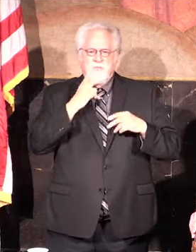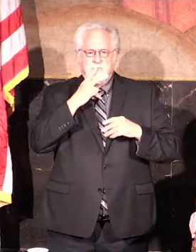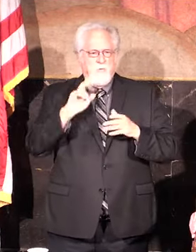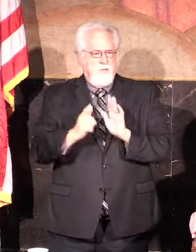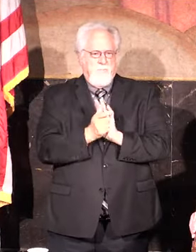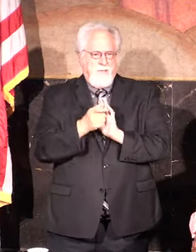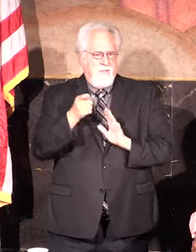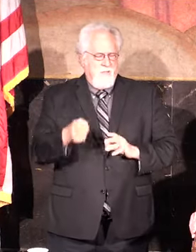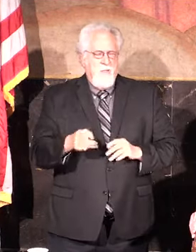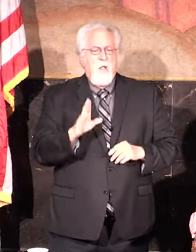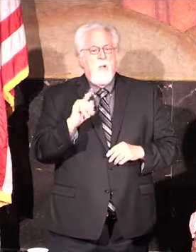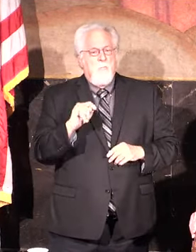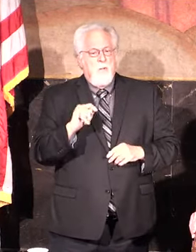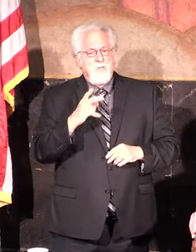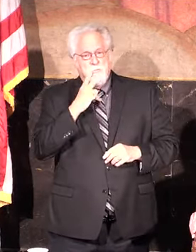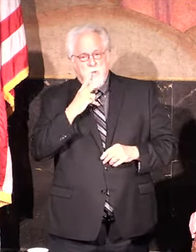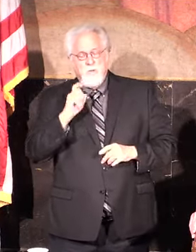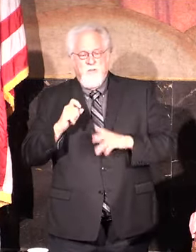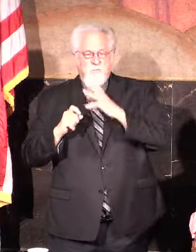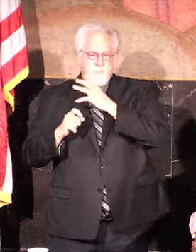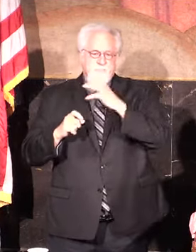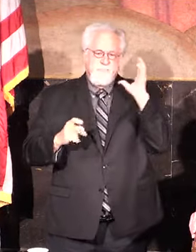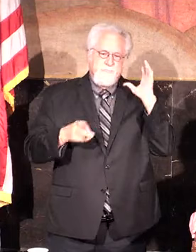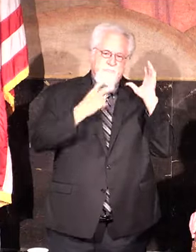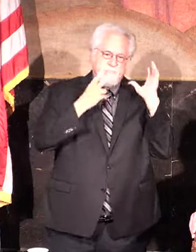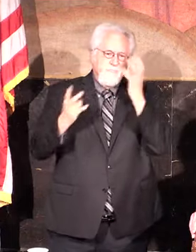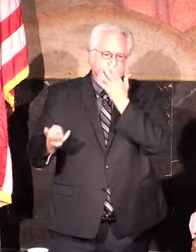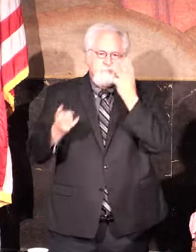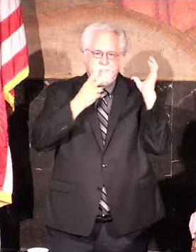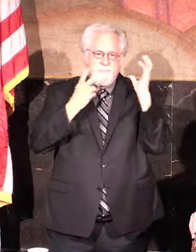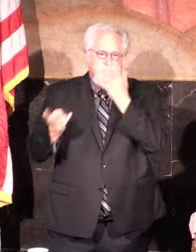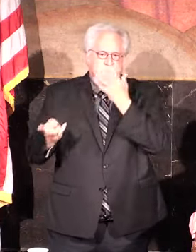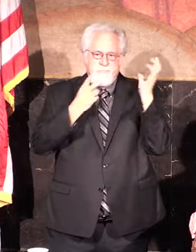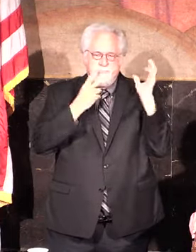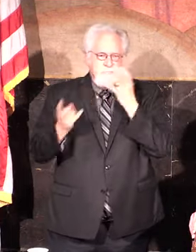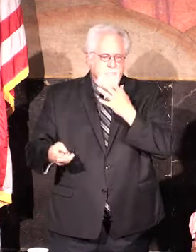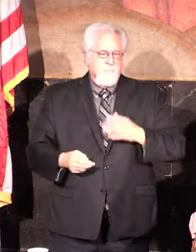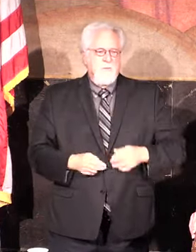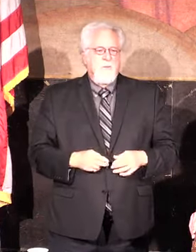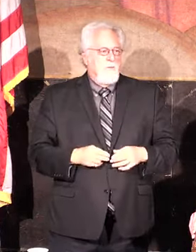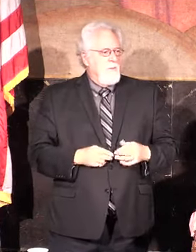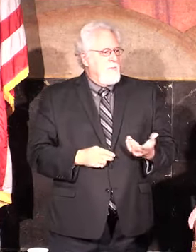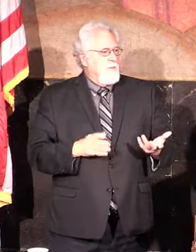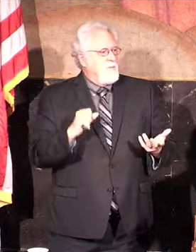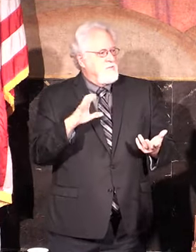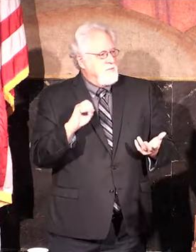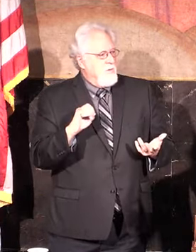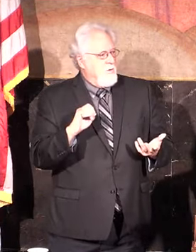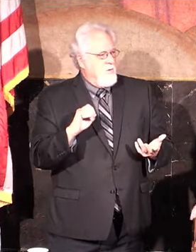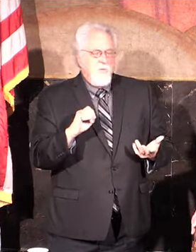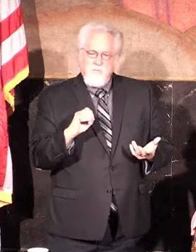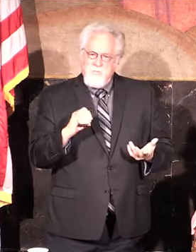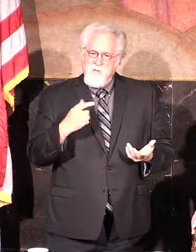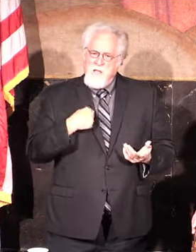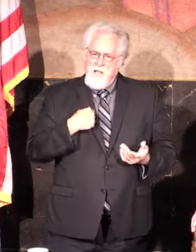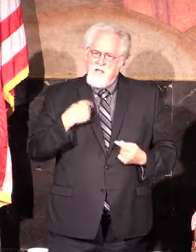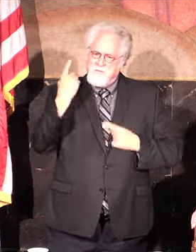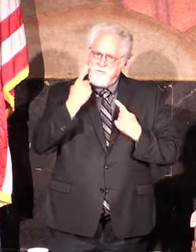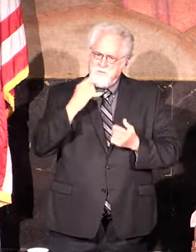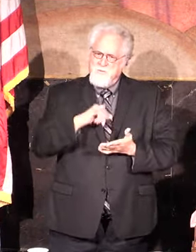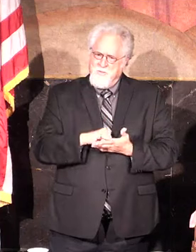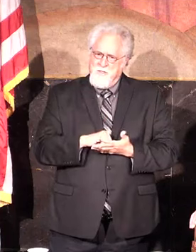place. But in order to smoke, you obviously have to take your mask on and off. So that's something that I'll give some